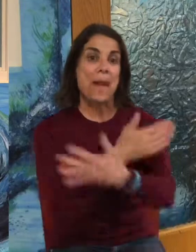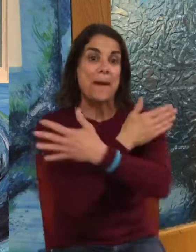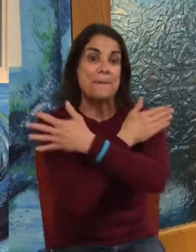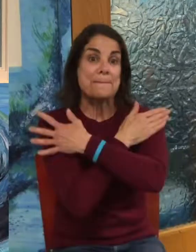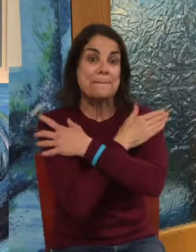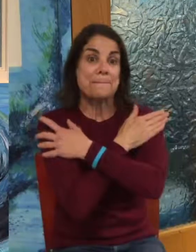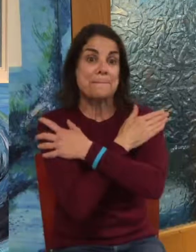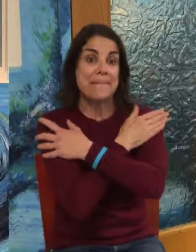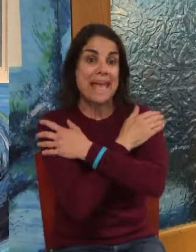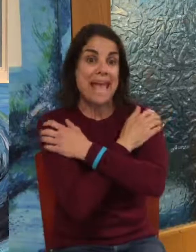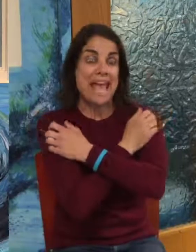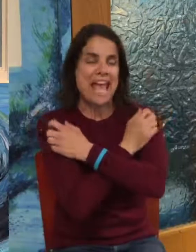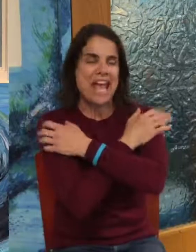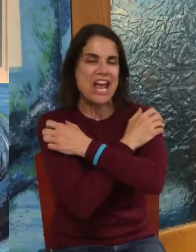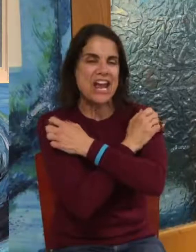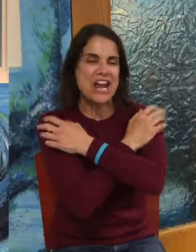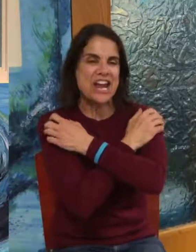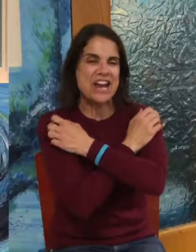brown